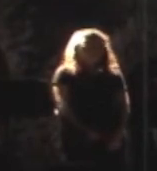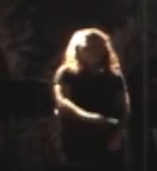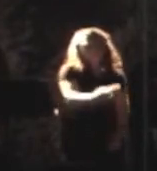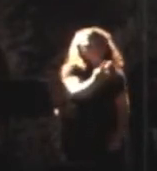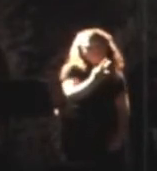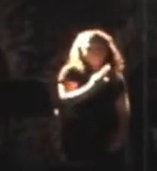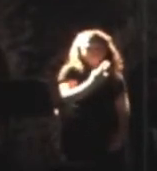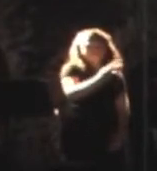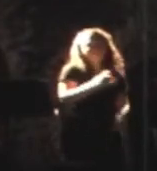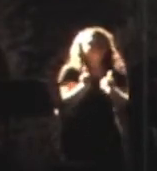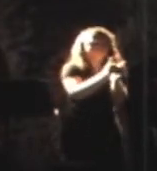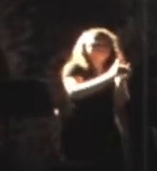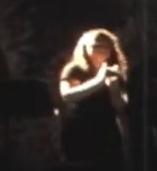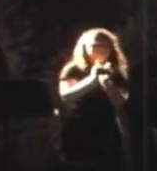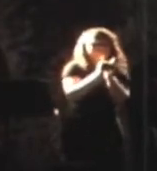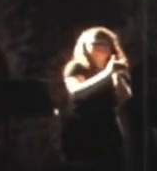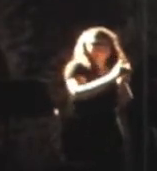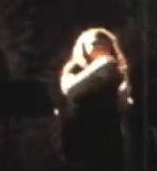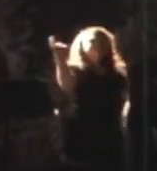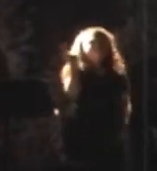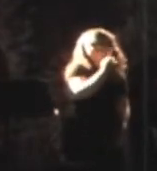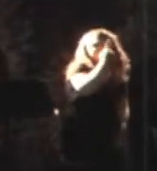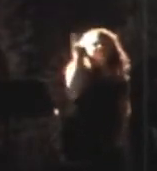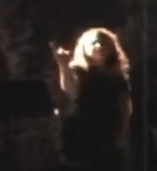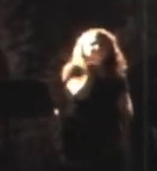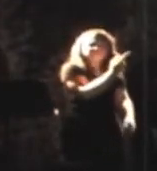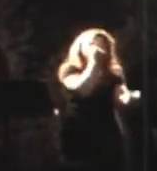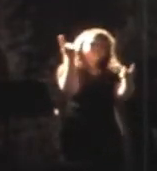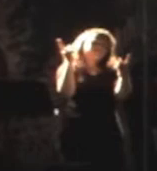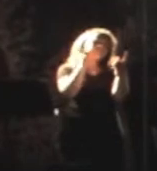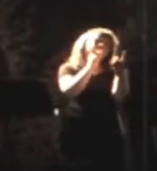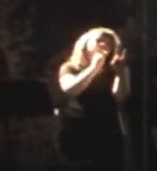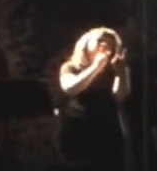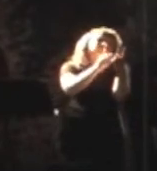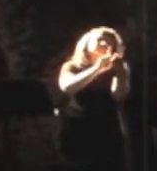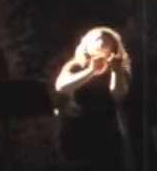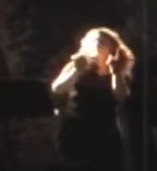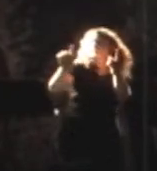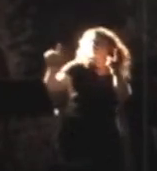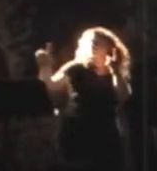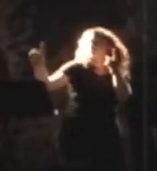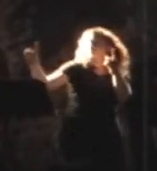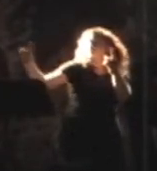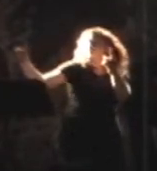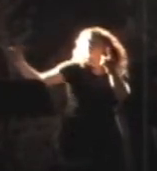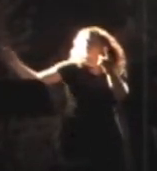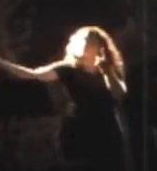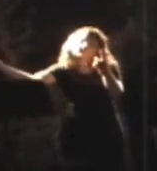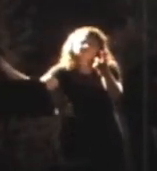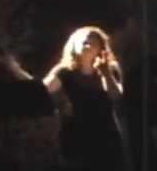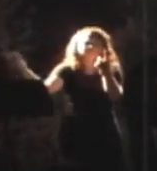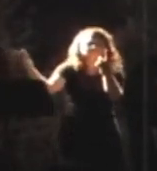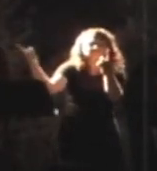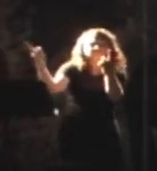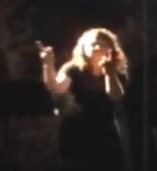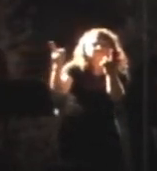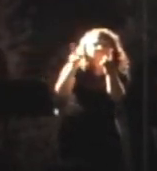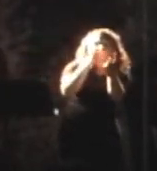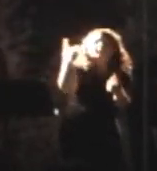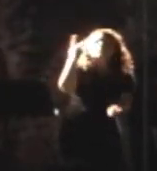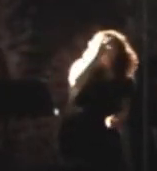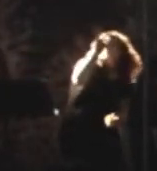Something always brings me back to you It never